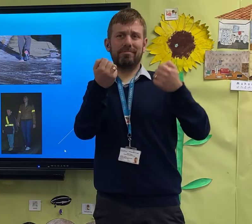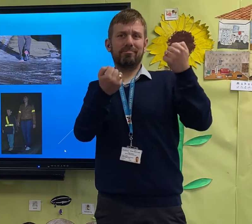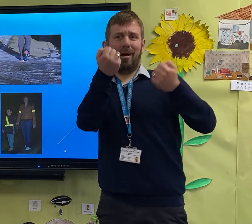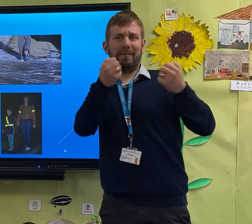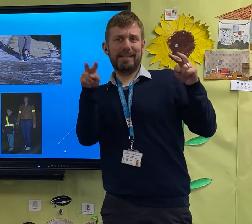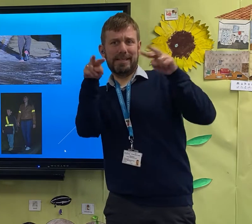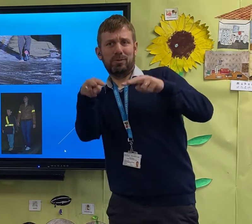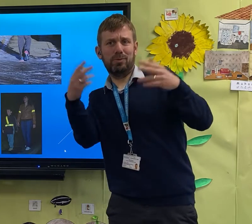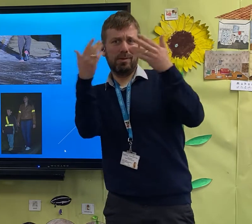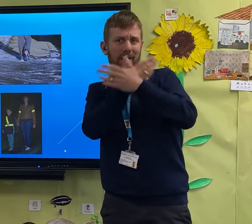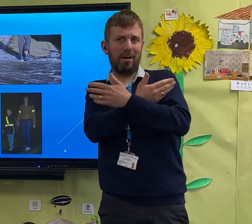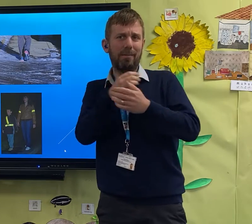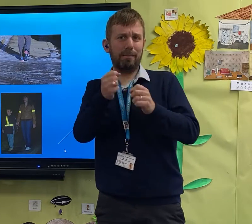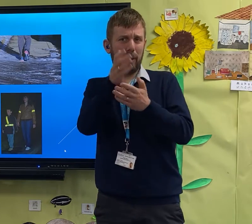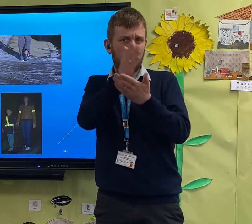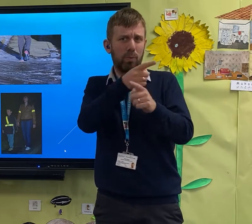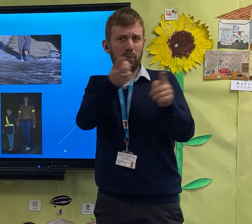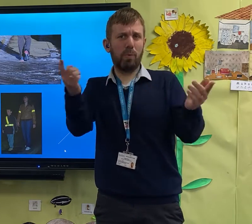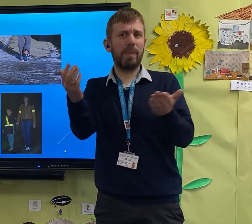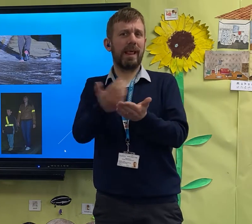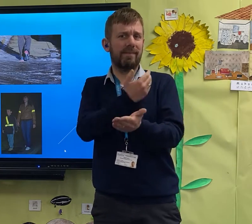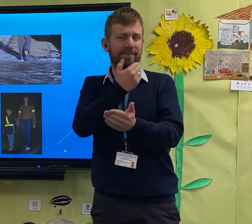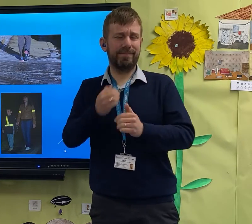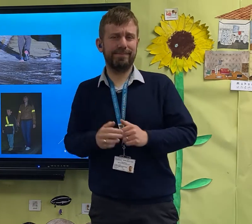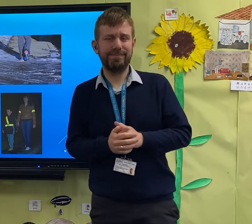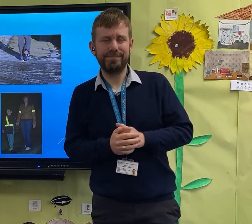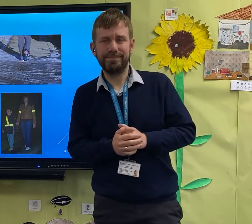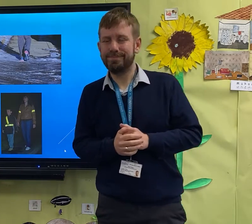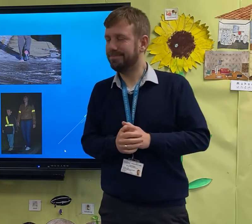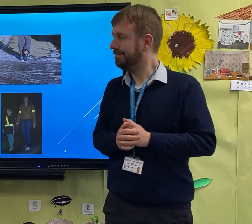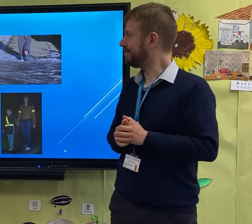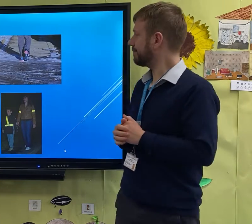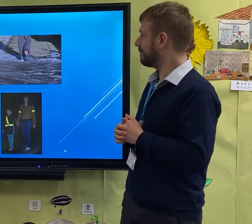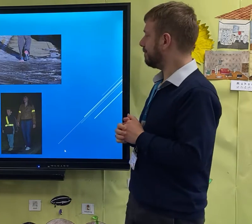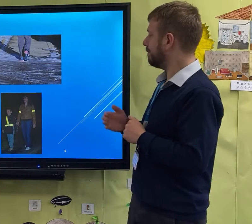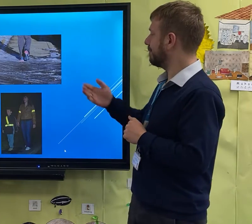seen. It means the drivers can see you in the dark and make sure that you are safe.